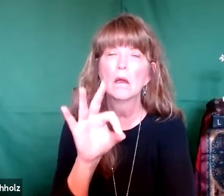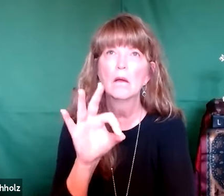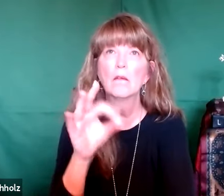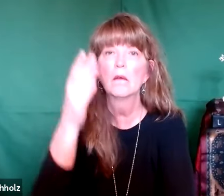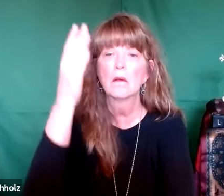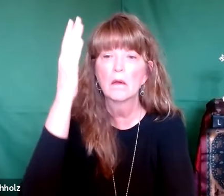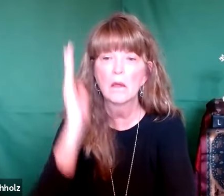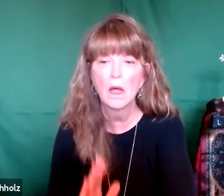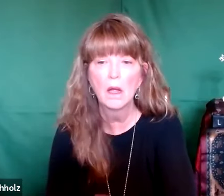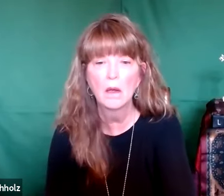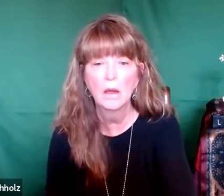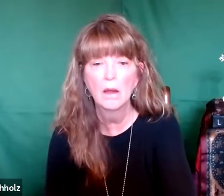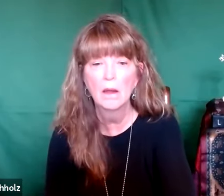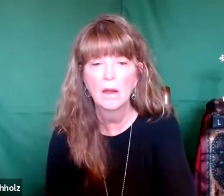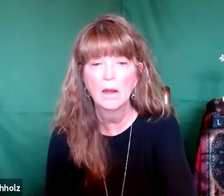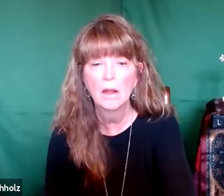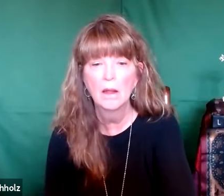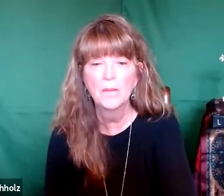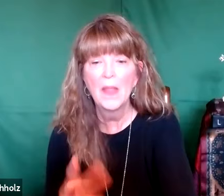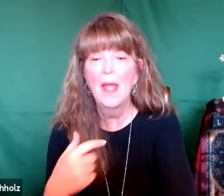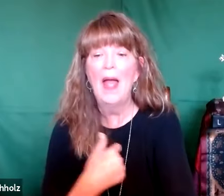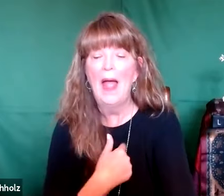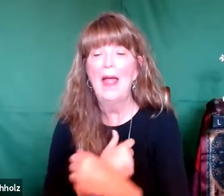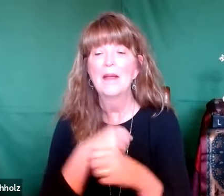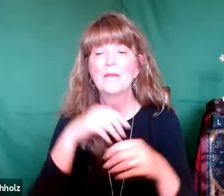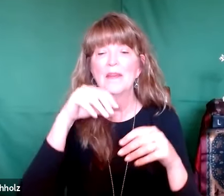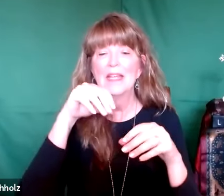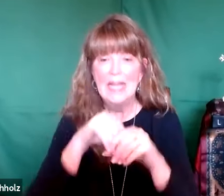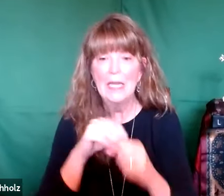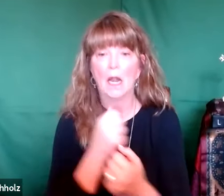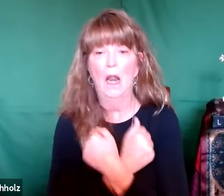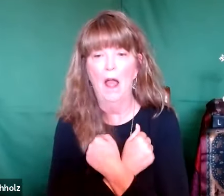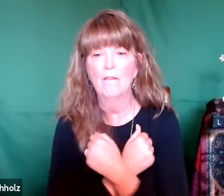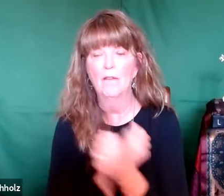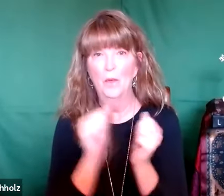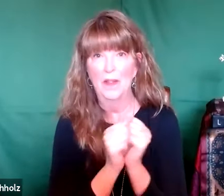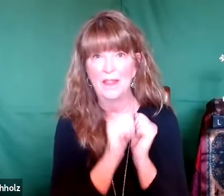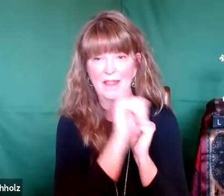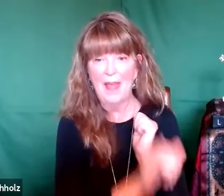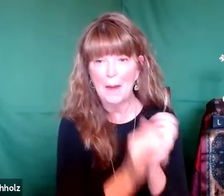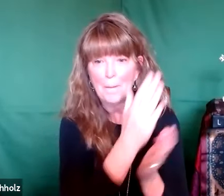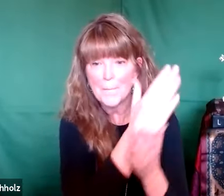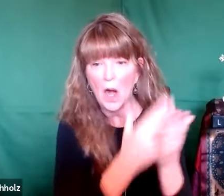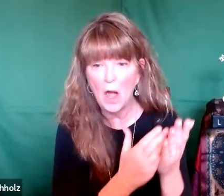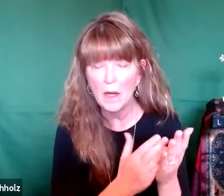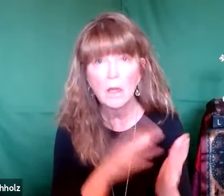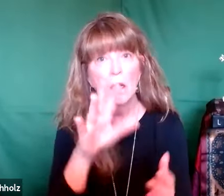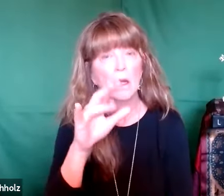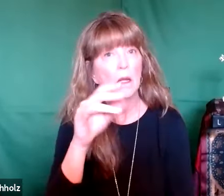And for him to look at Jesus and come to the announcement that this man was the Son of God is amazing. I'm just